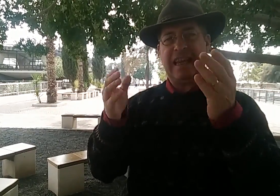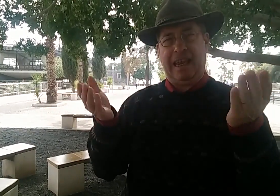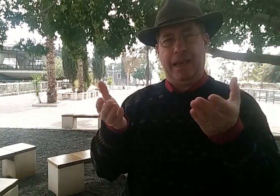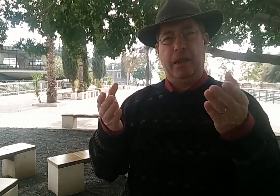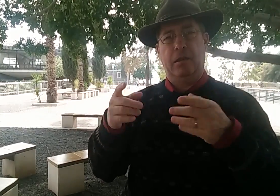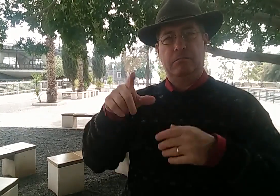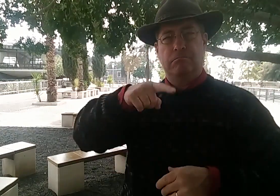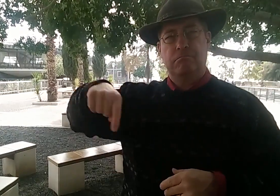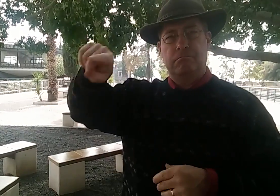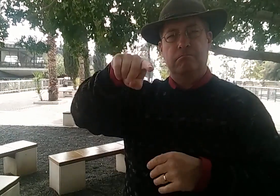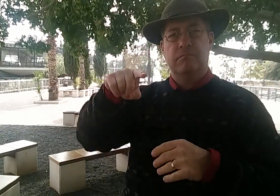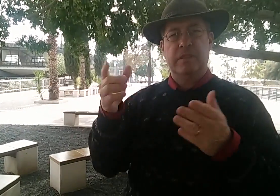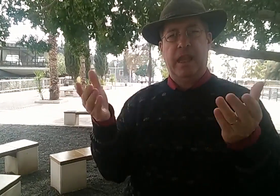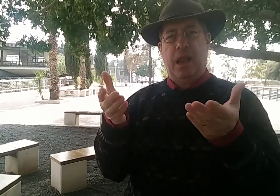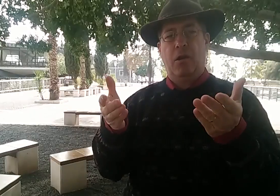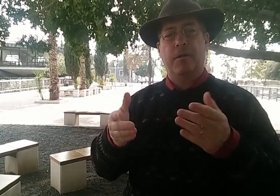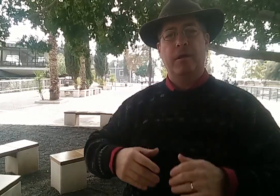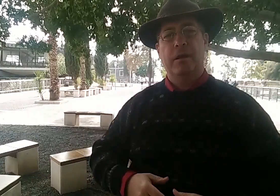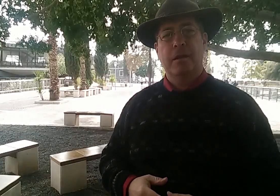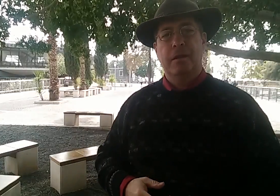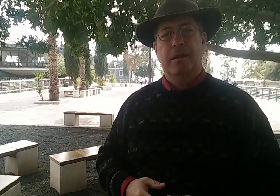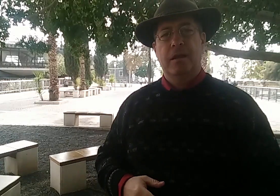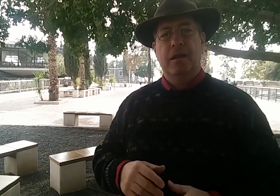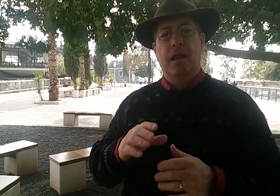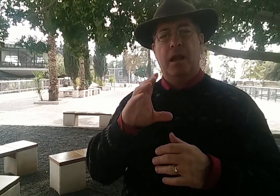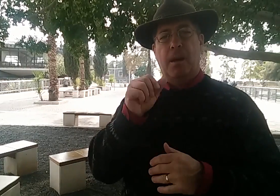did most of his works. He taught in Capernaum.